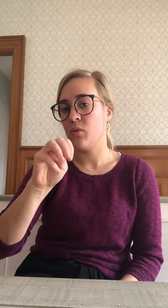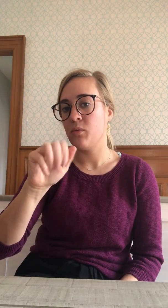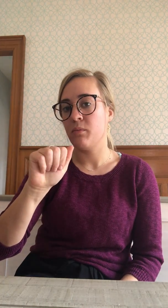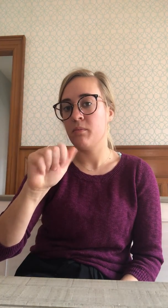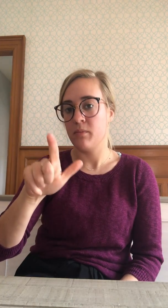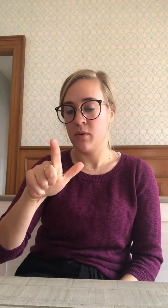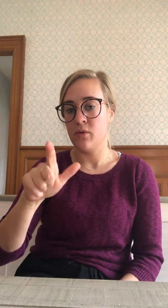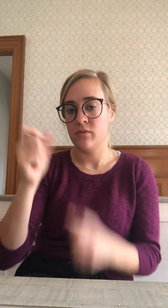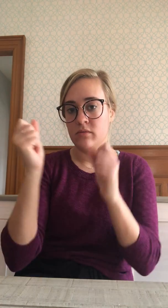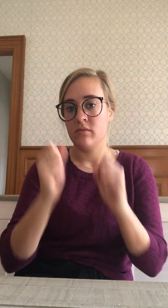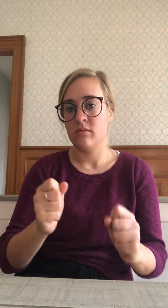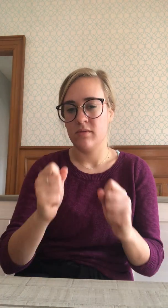similar to Crouzon syndrome.